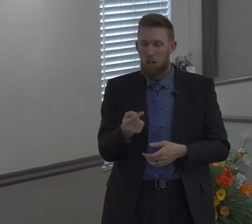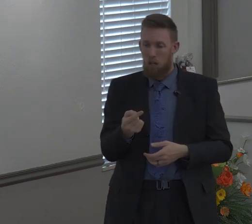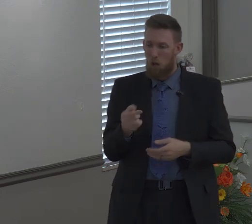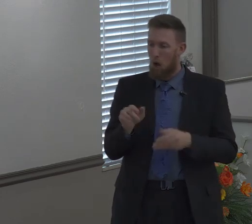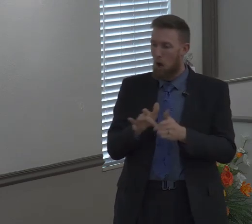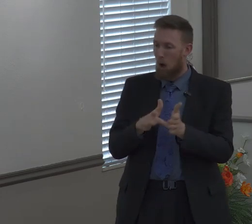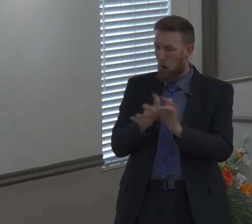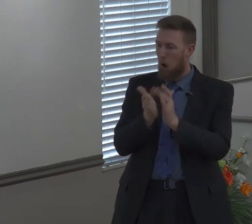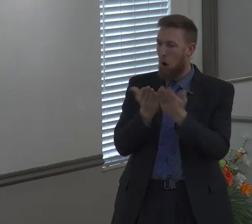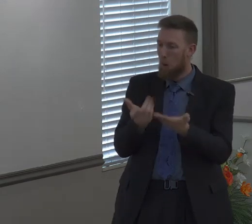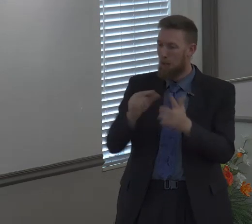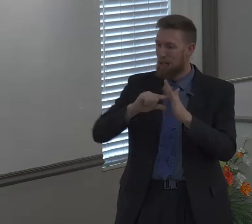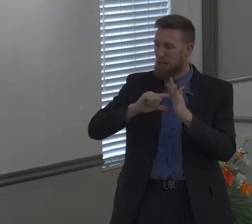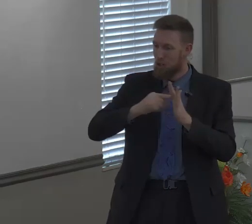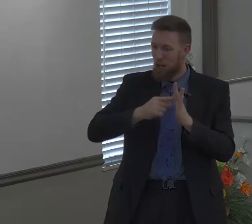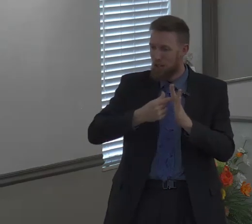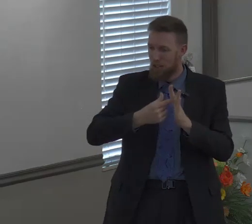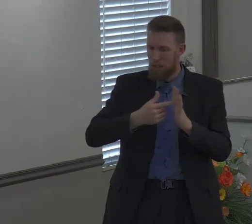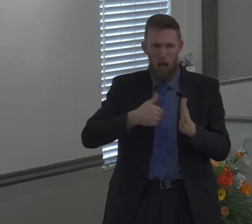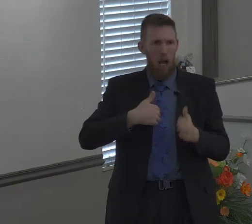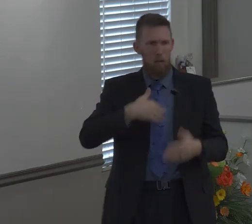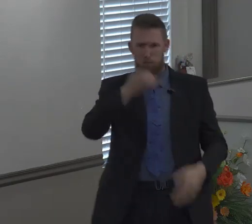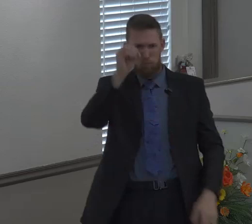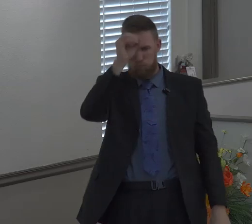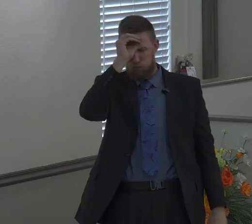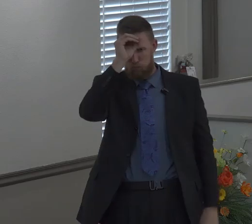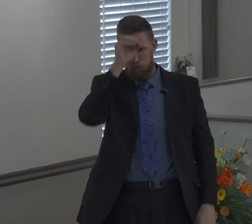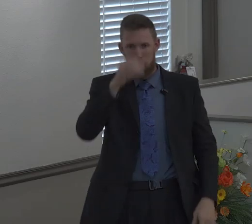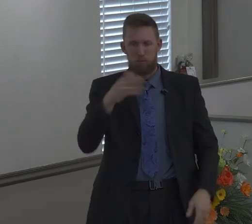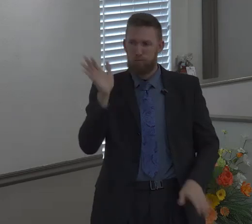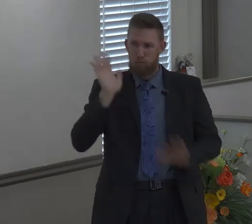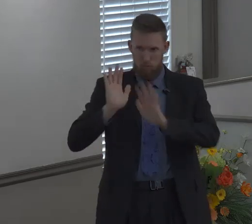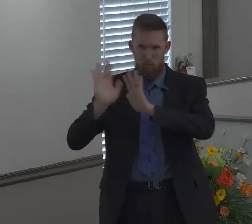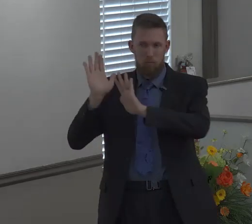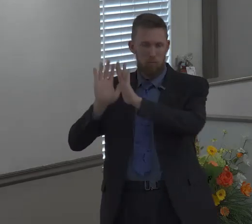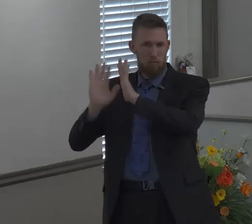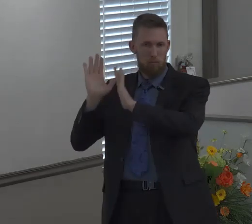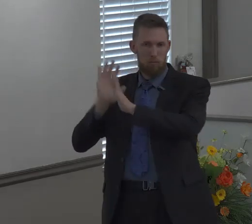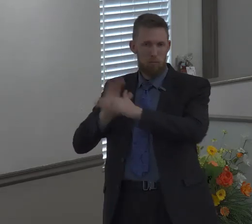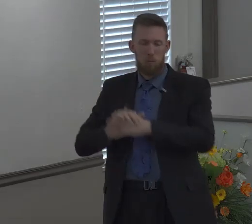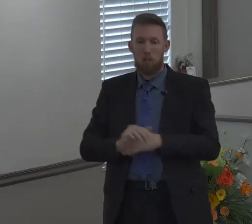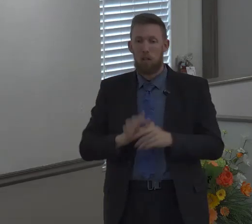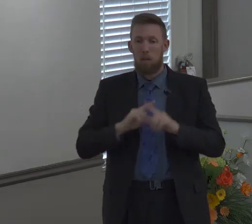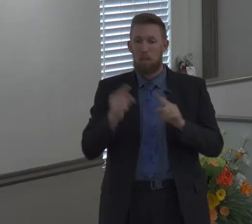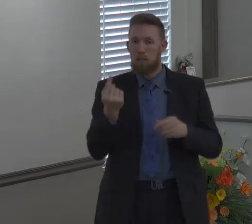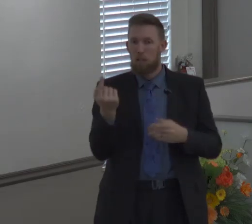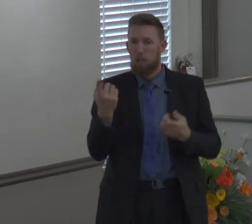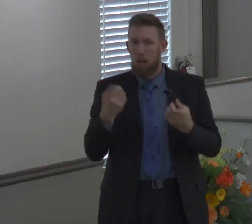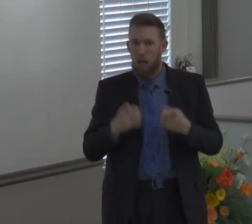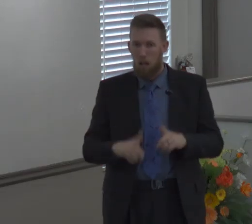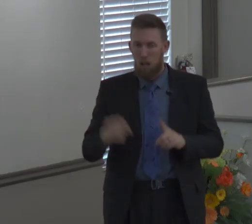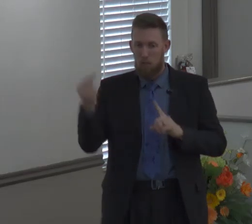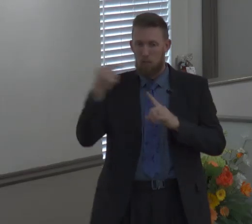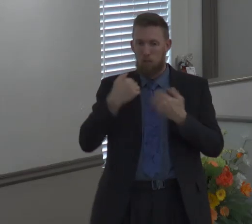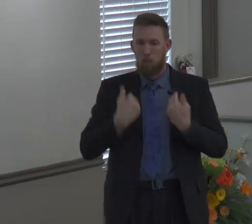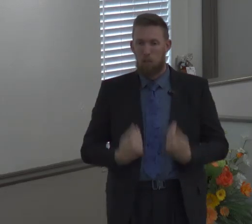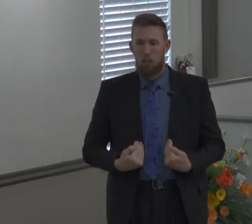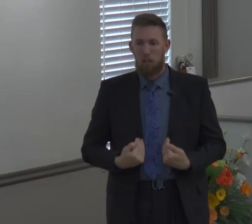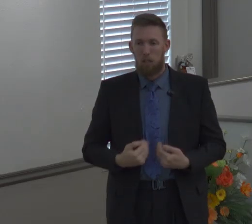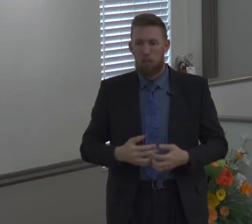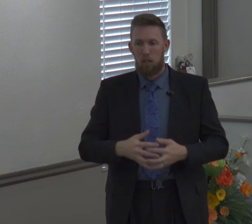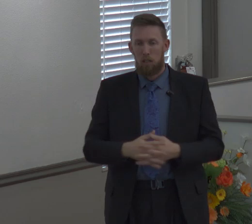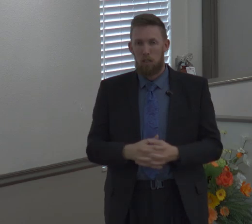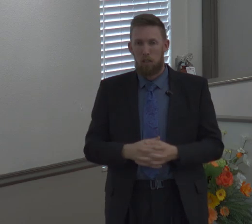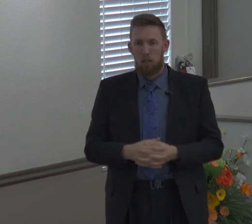the Bible. Where's Genesis? And the foggiest clue. But something happened to me.